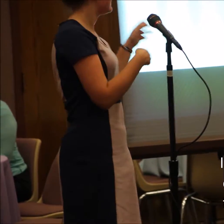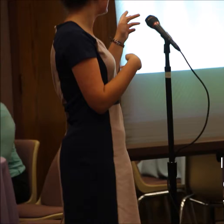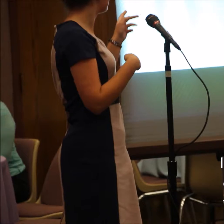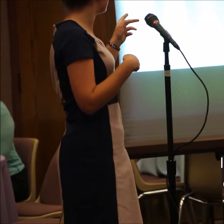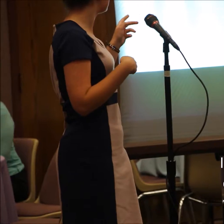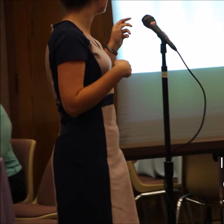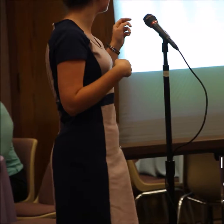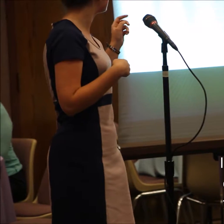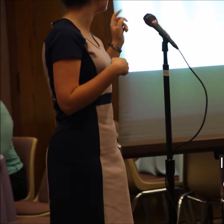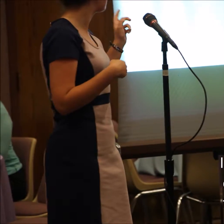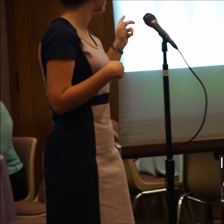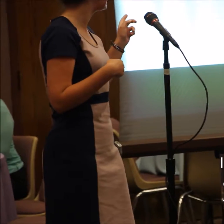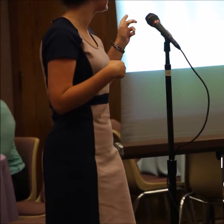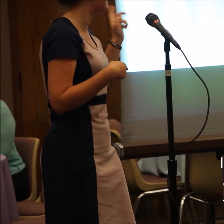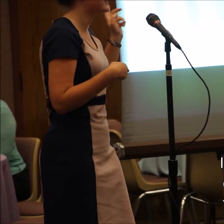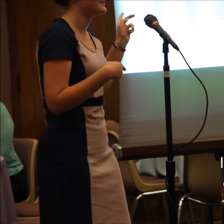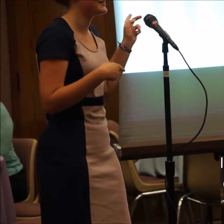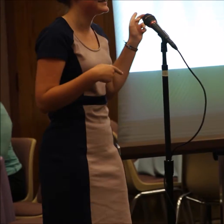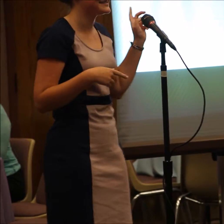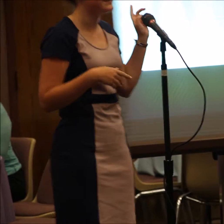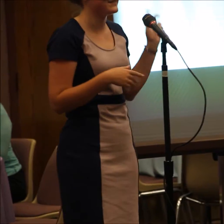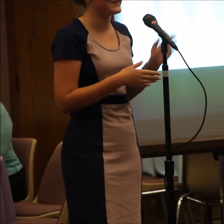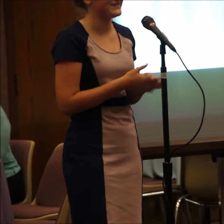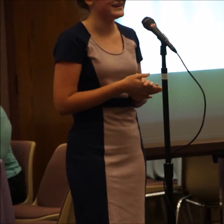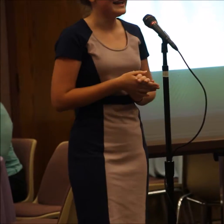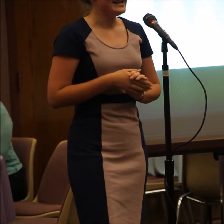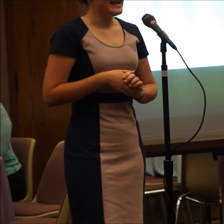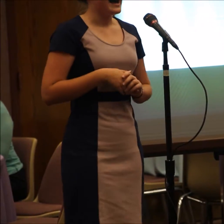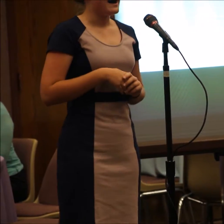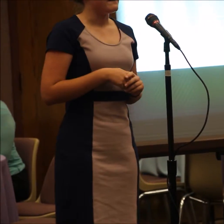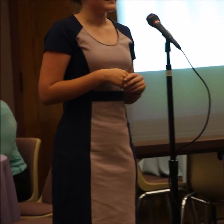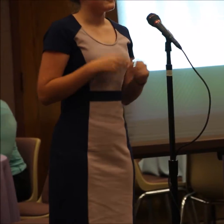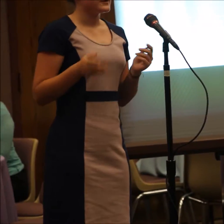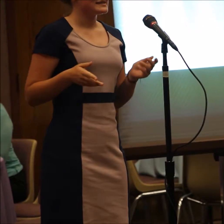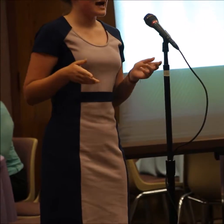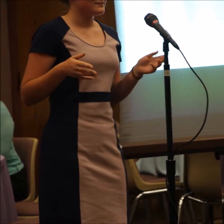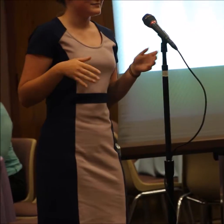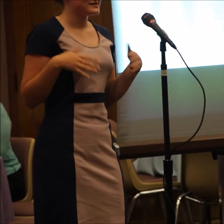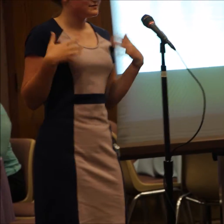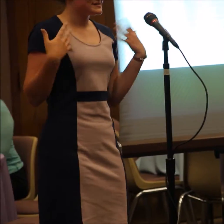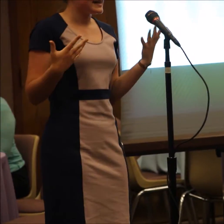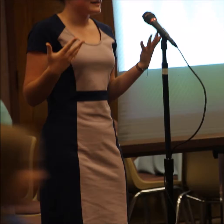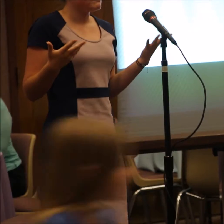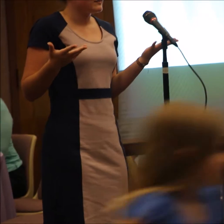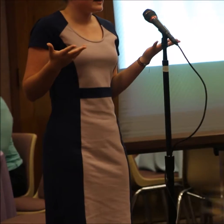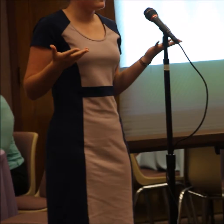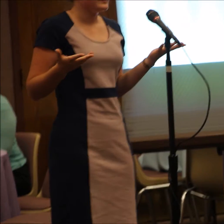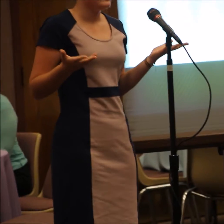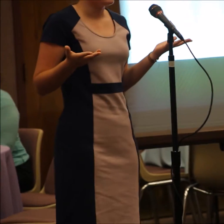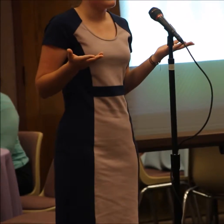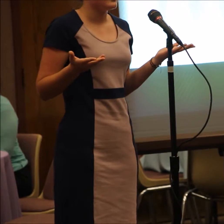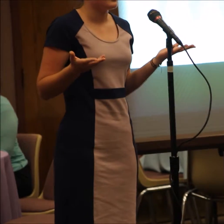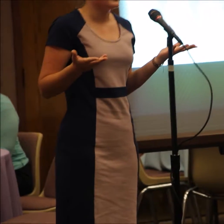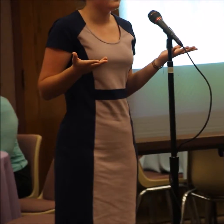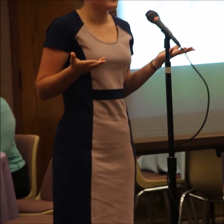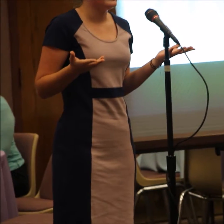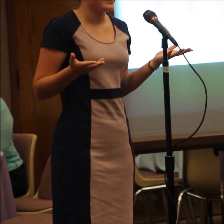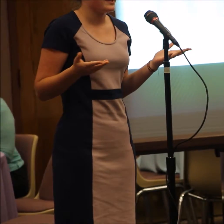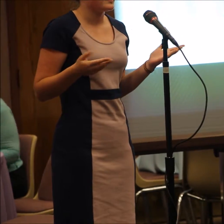this sentence twice. I put it up here just to make it more fun. First time I'm just going to sign it regularly, how I normally would, and